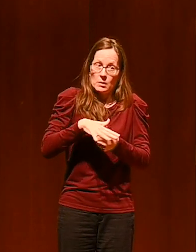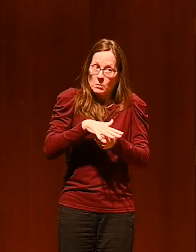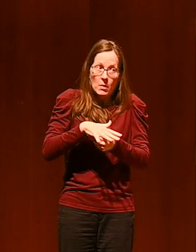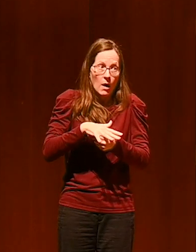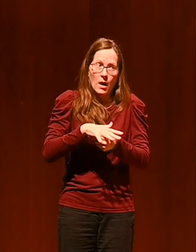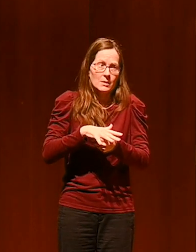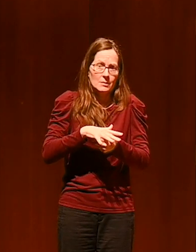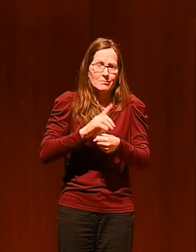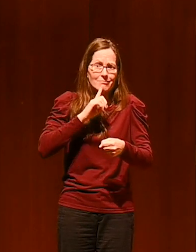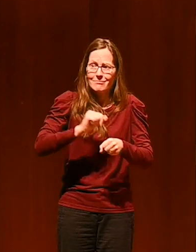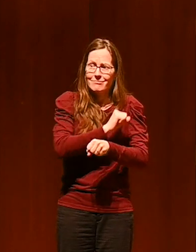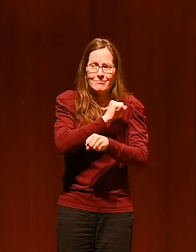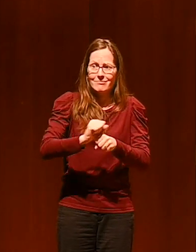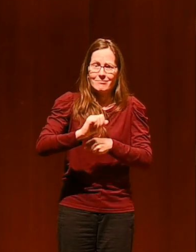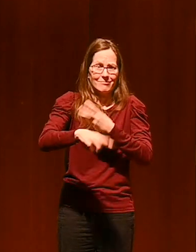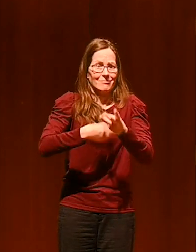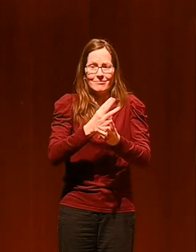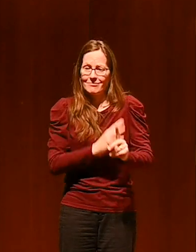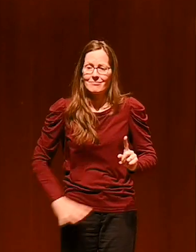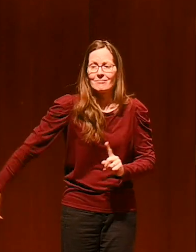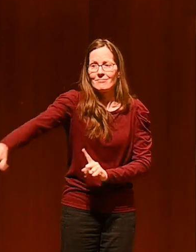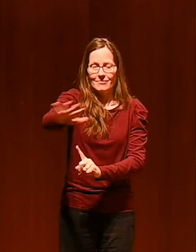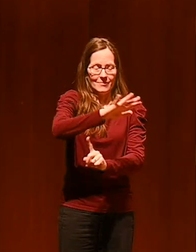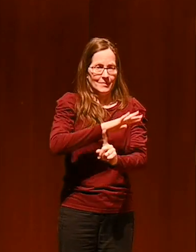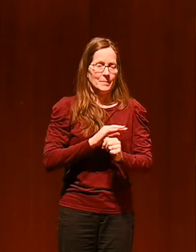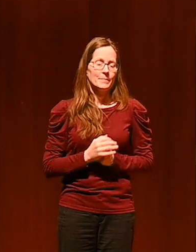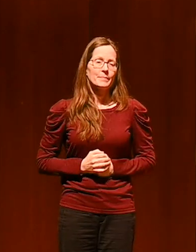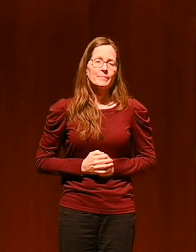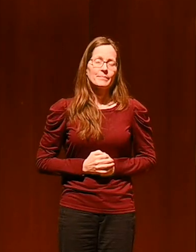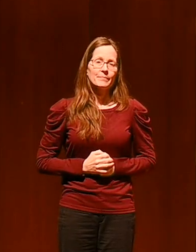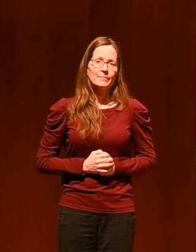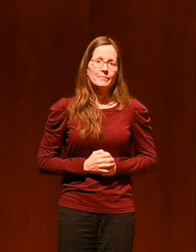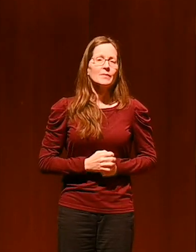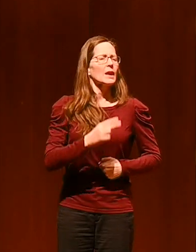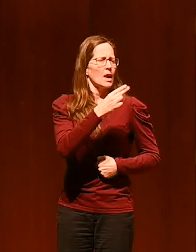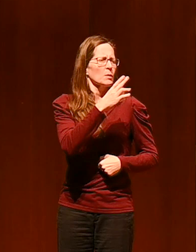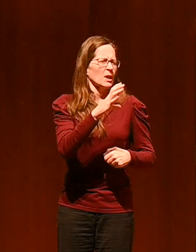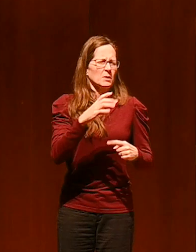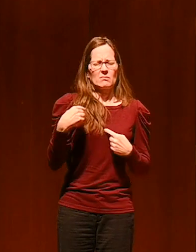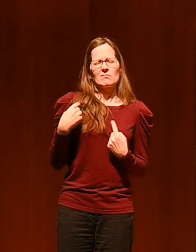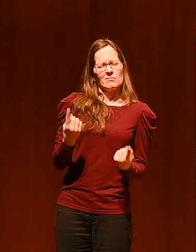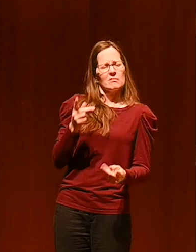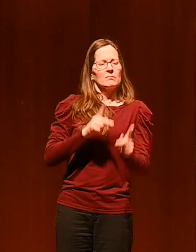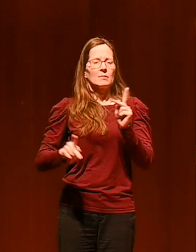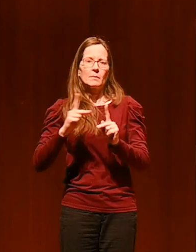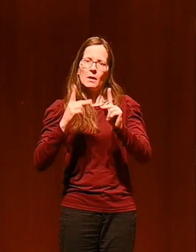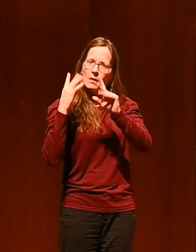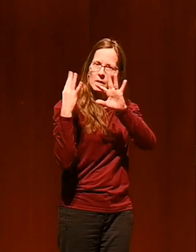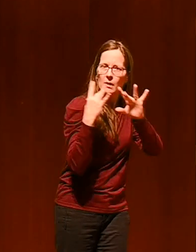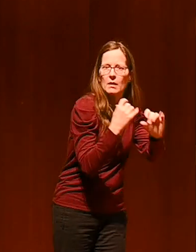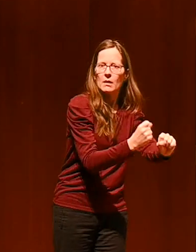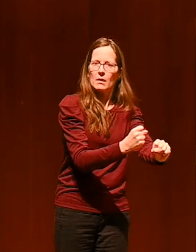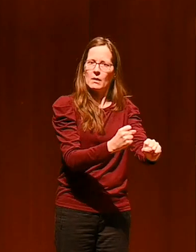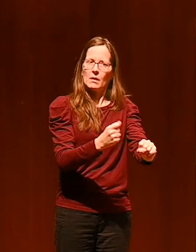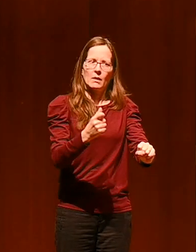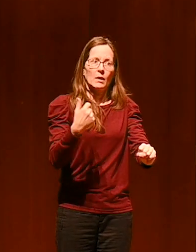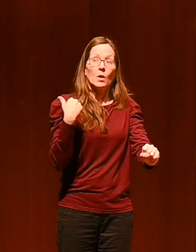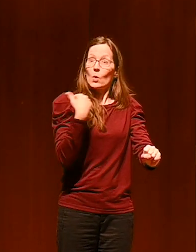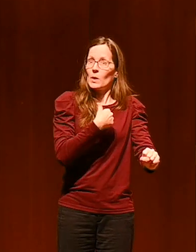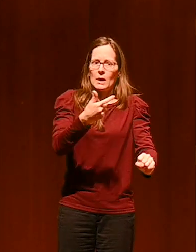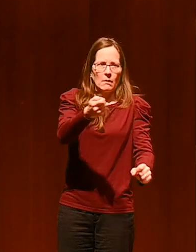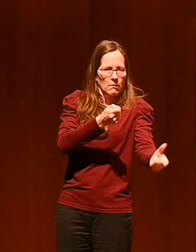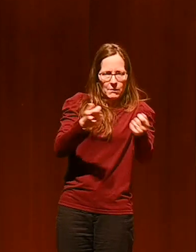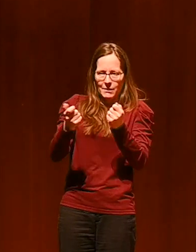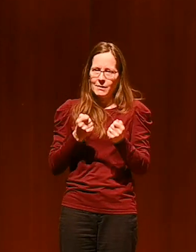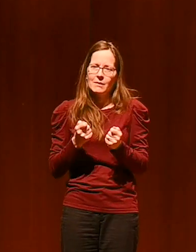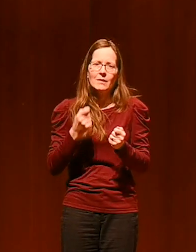world. Howard County has long been a beacon of innovation, creativity, and collaboration.